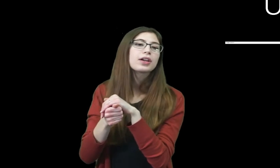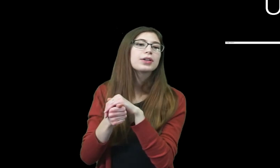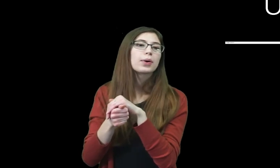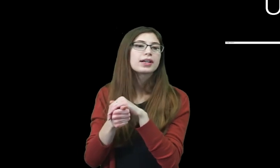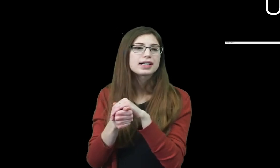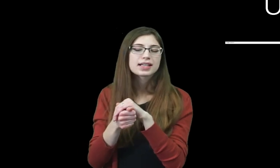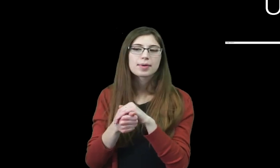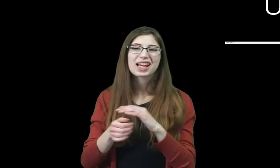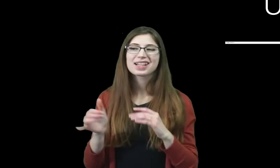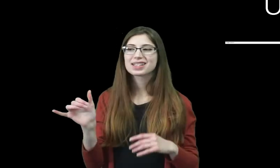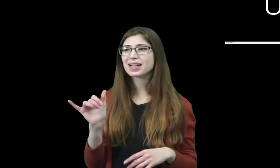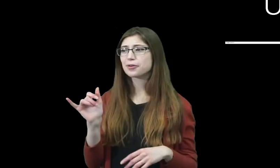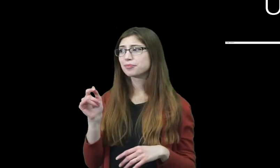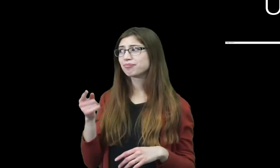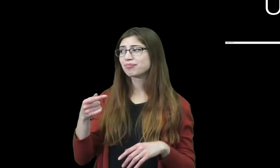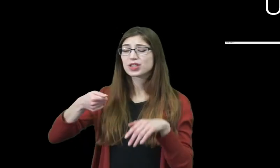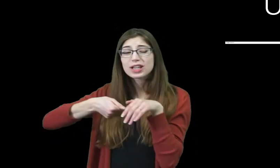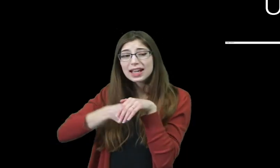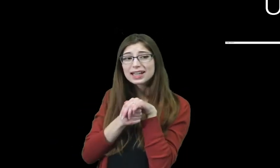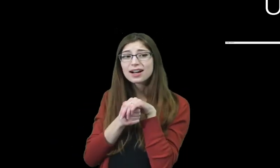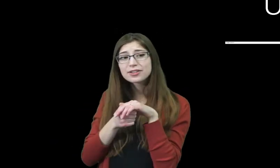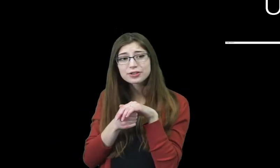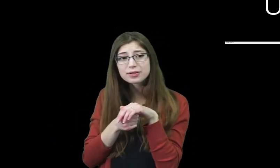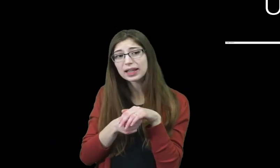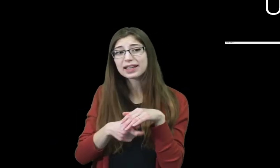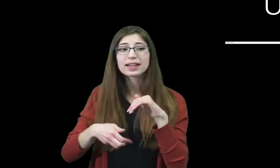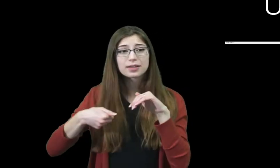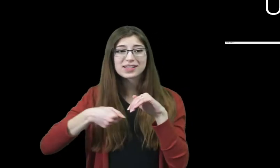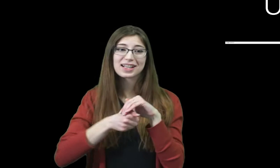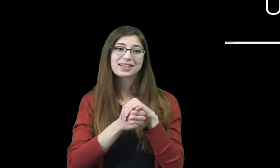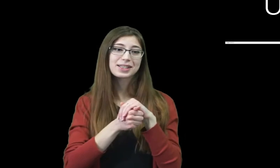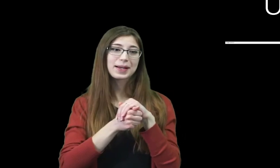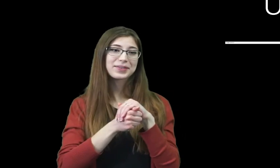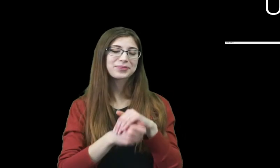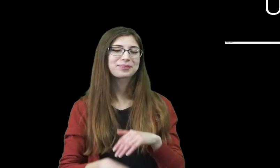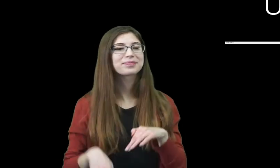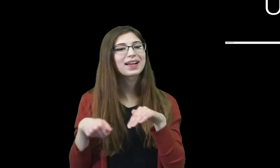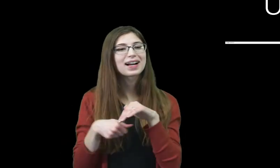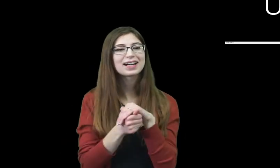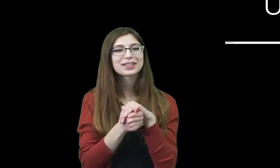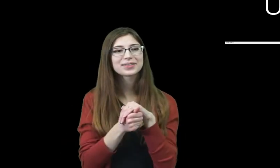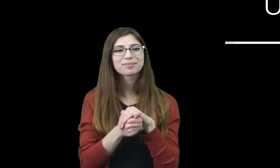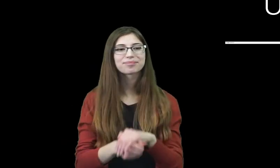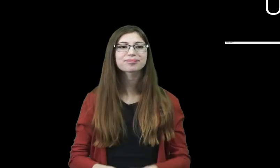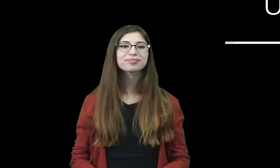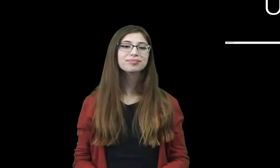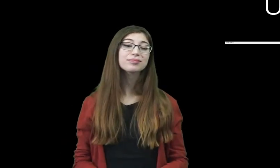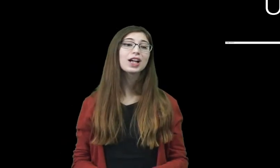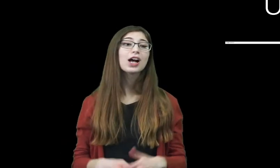your non-dominant hand. So she hid under the blanket could be signed this way. Under.